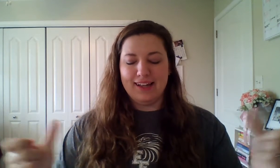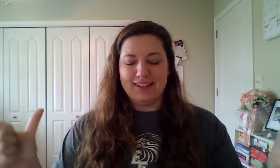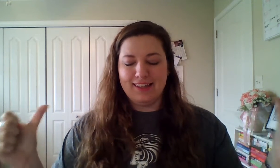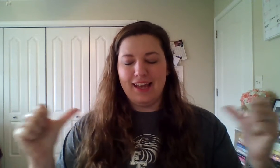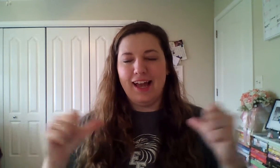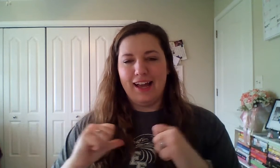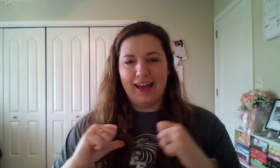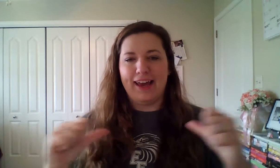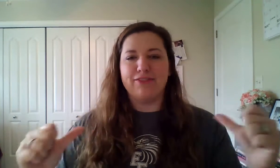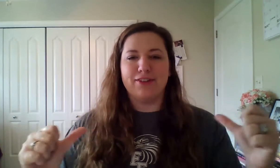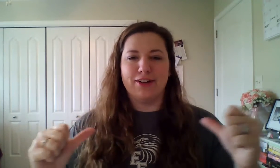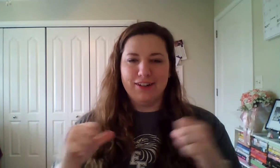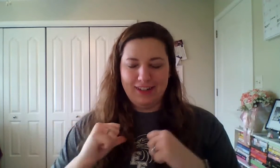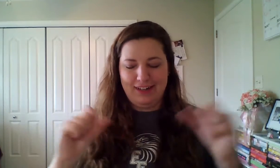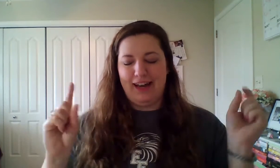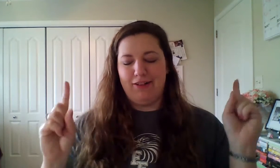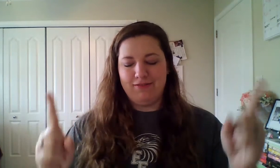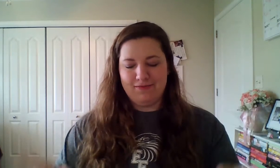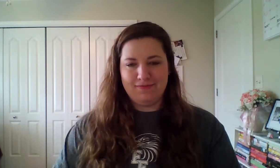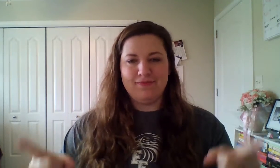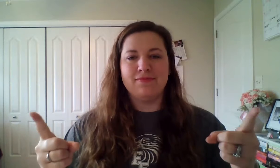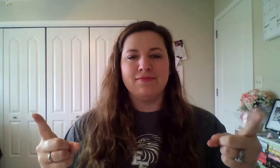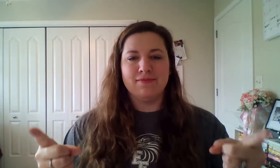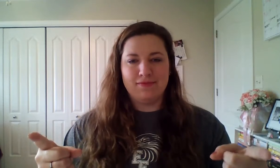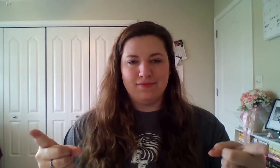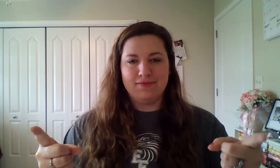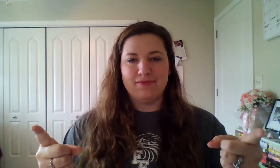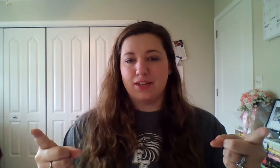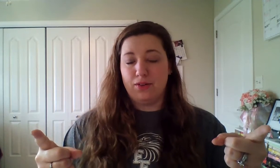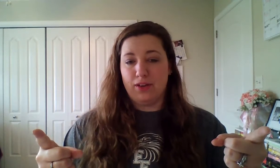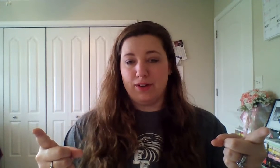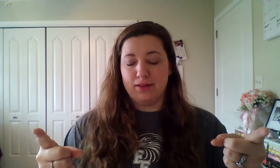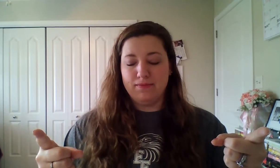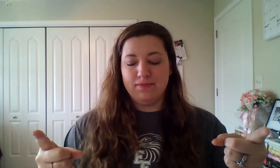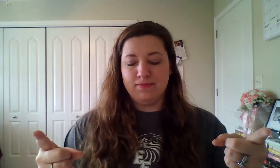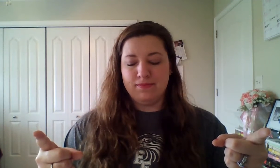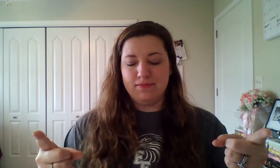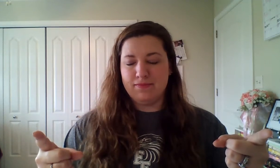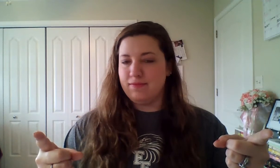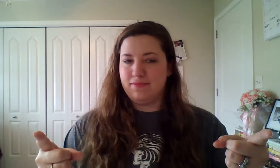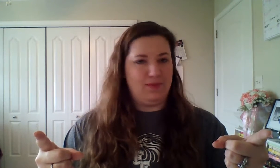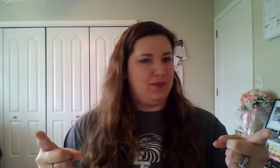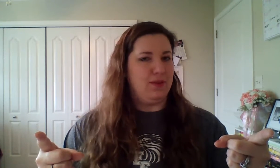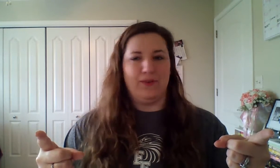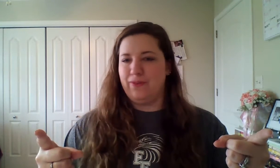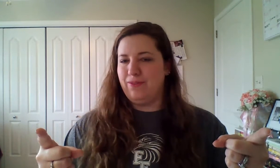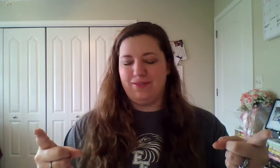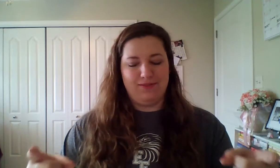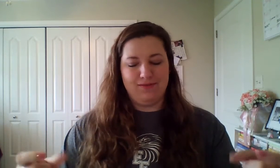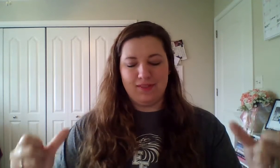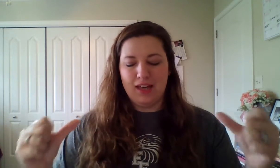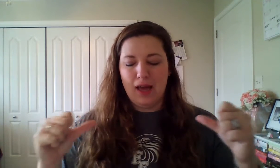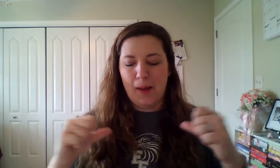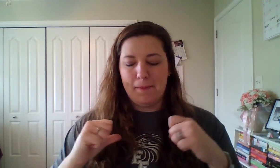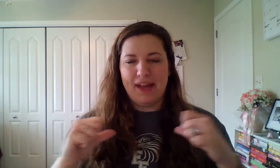Yes. After, now. Do they rhyme? No.